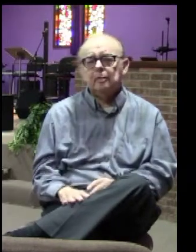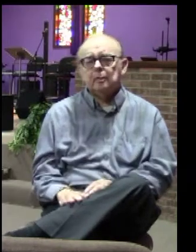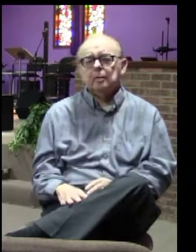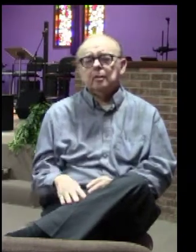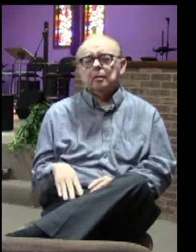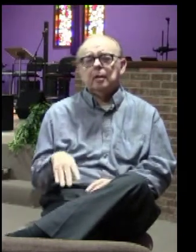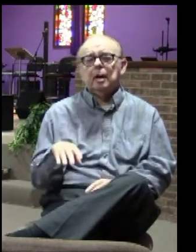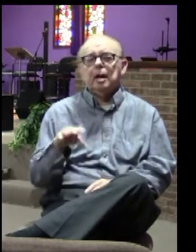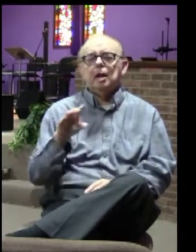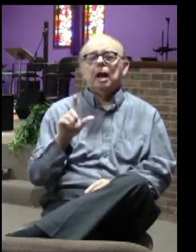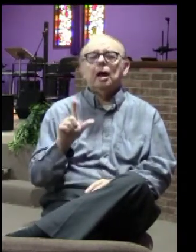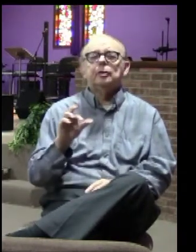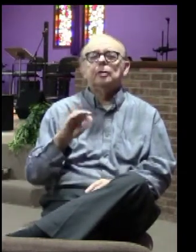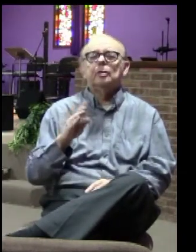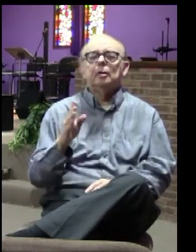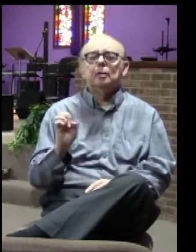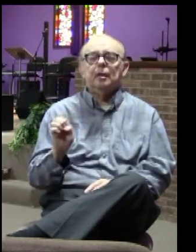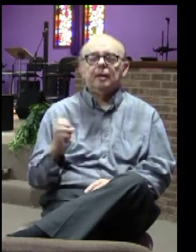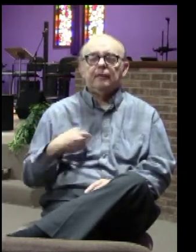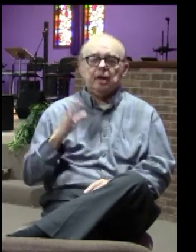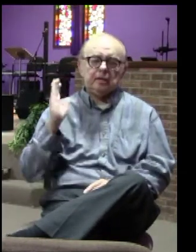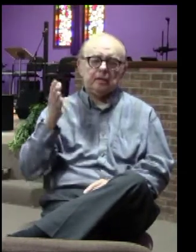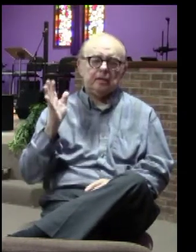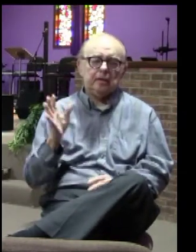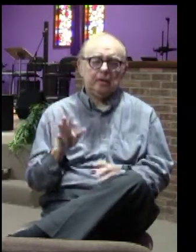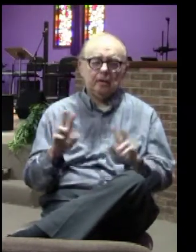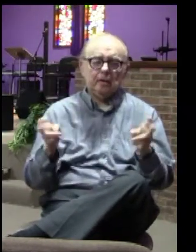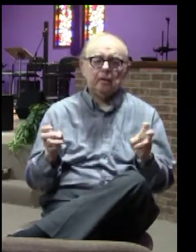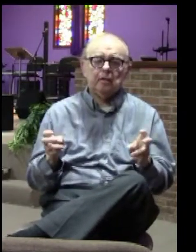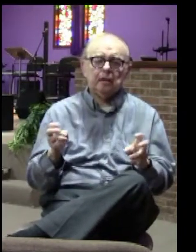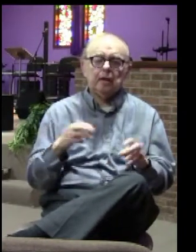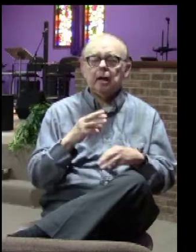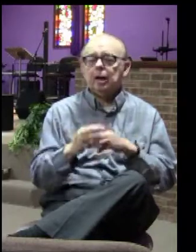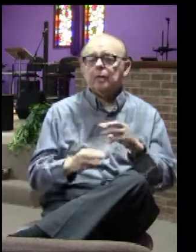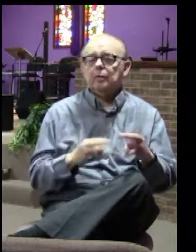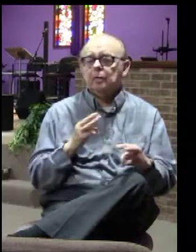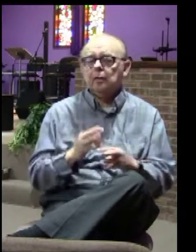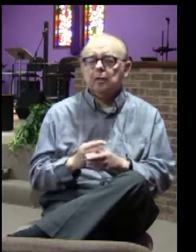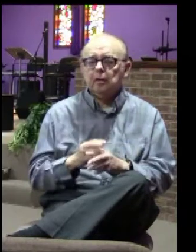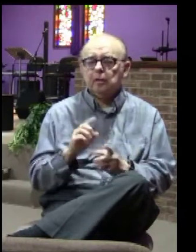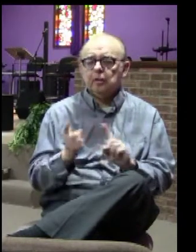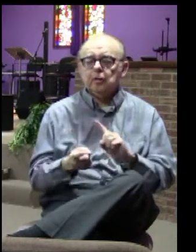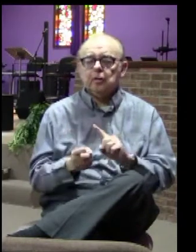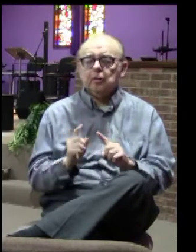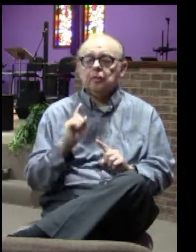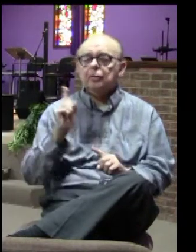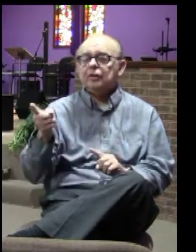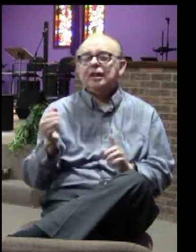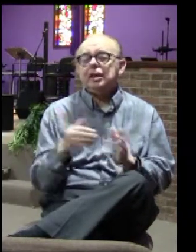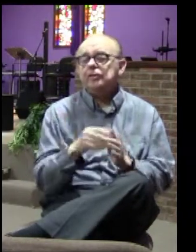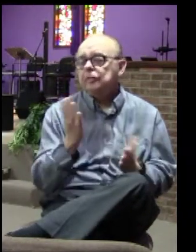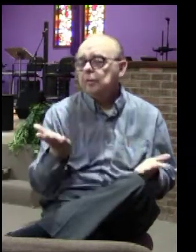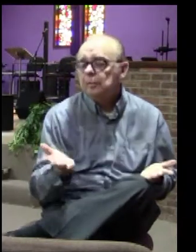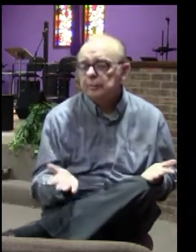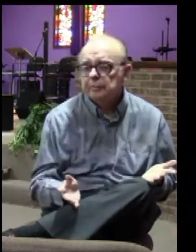Max Lucado had a sermon that he entitled, "When the World Turns Against You."